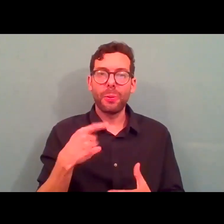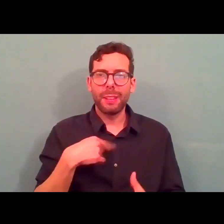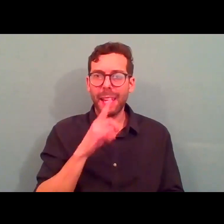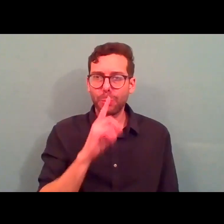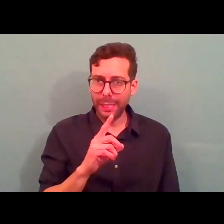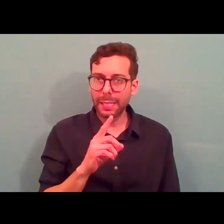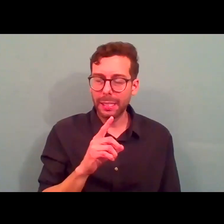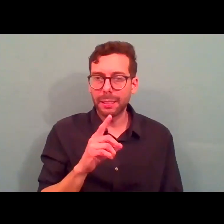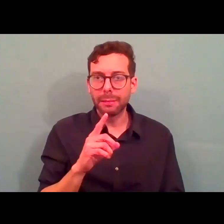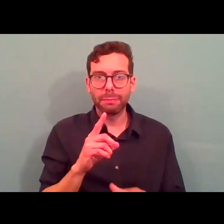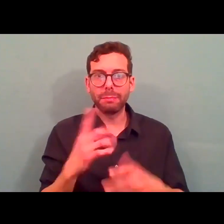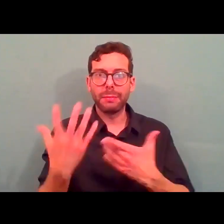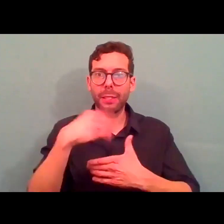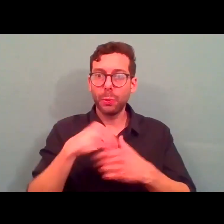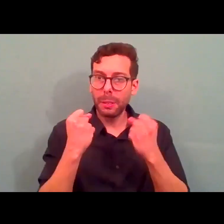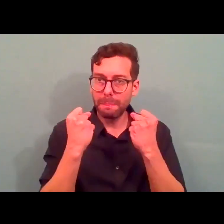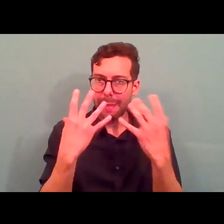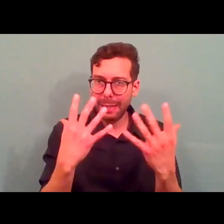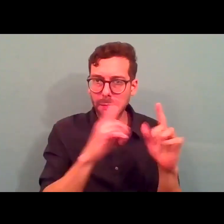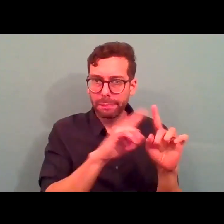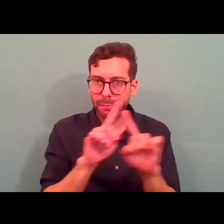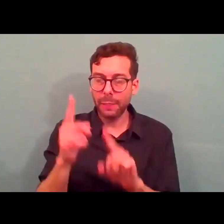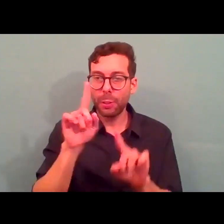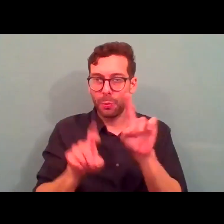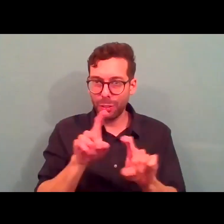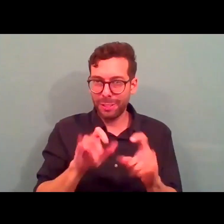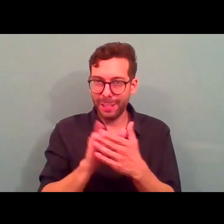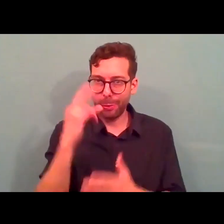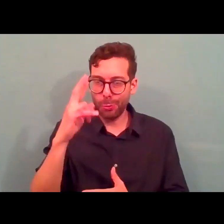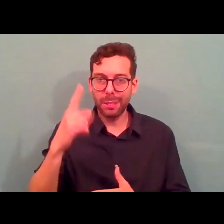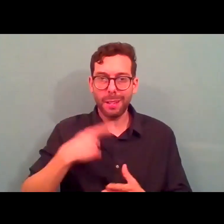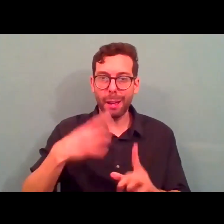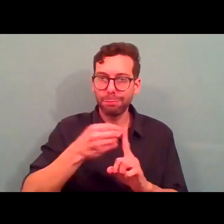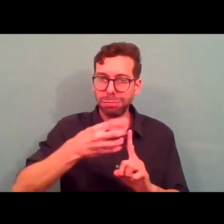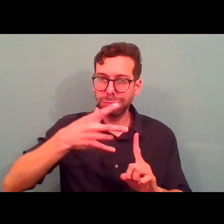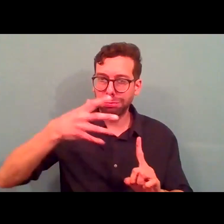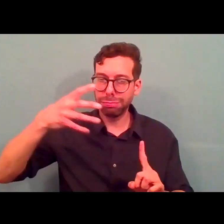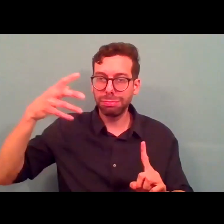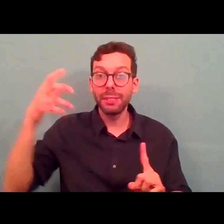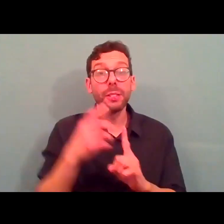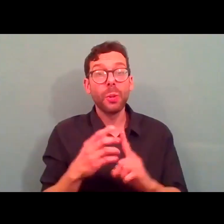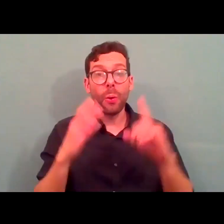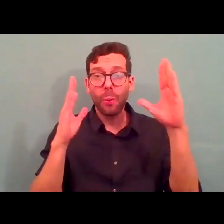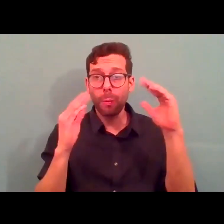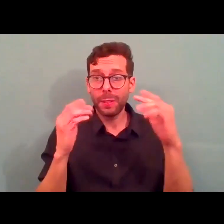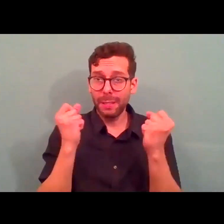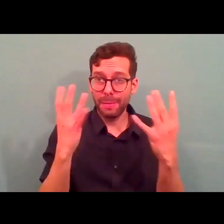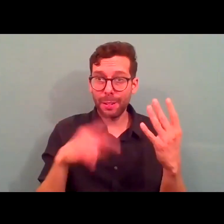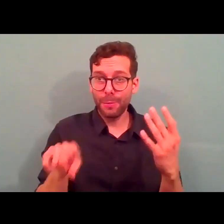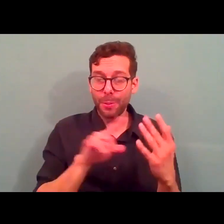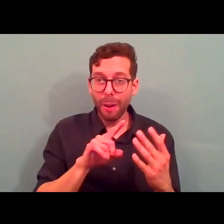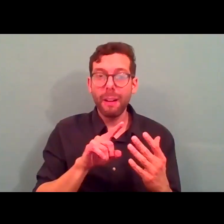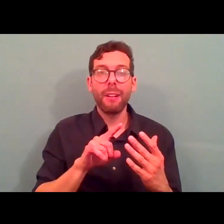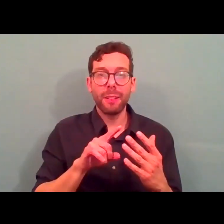such an extended time talking through it in this time we have together. So I hope many of you will recognize your own